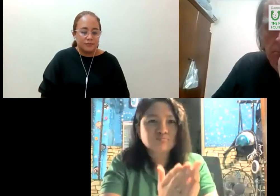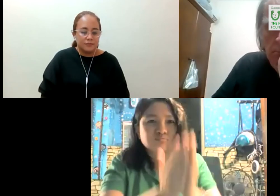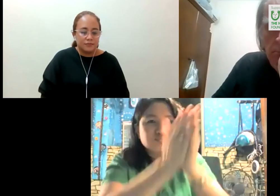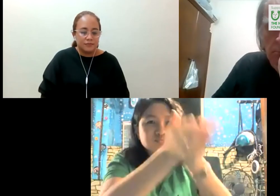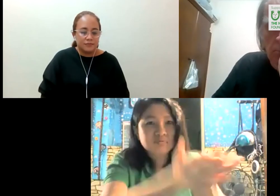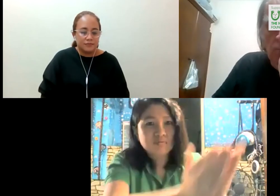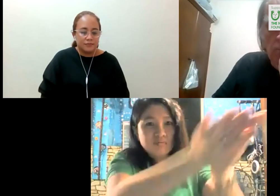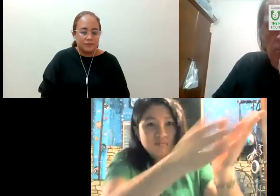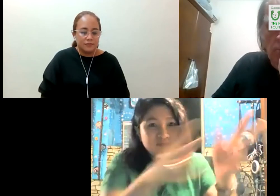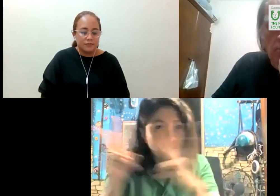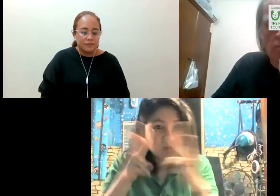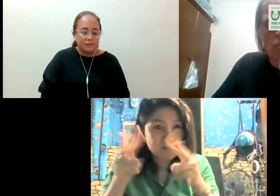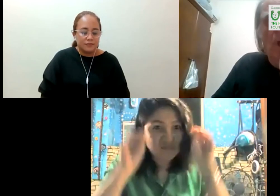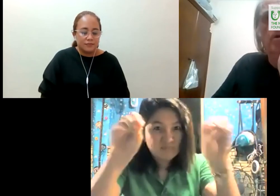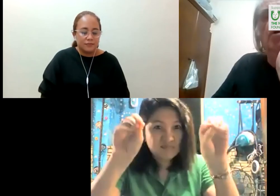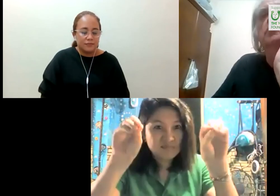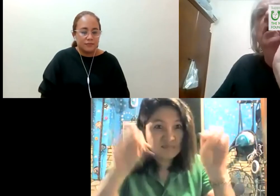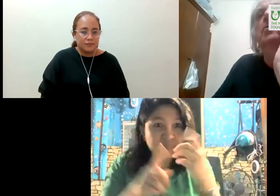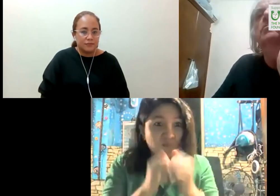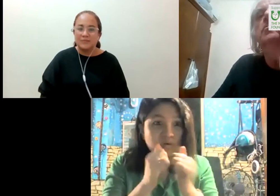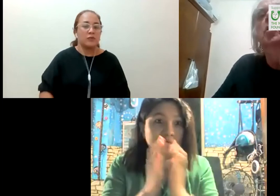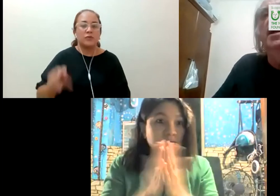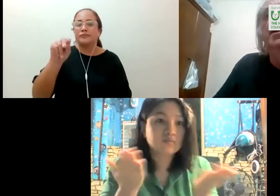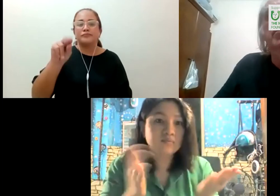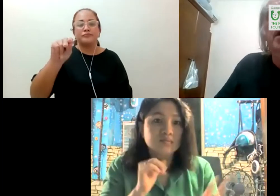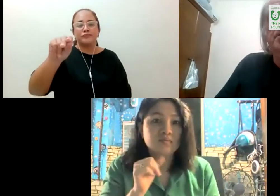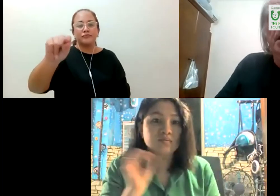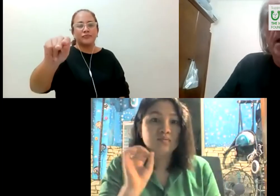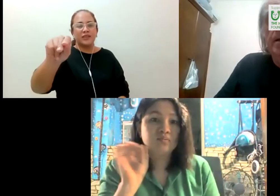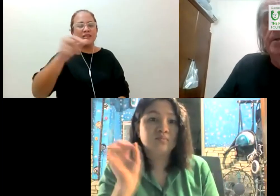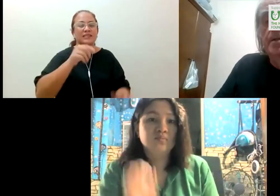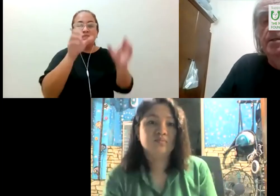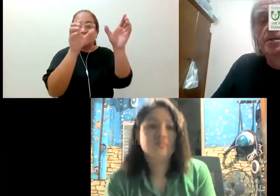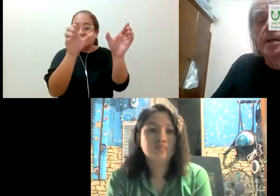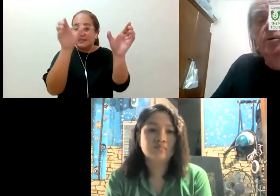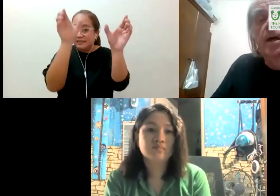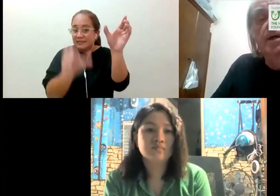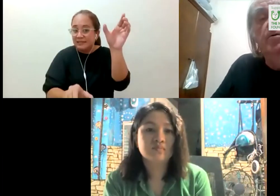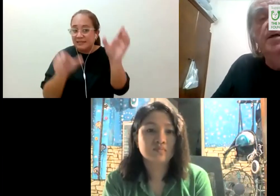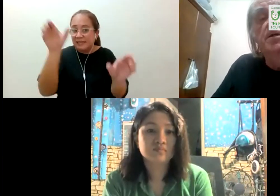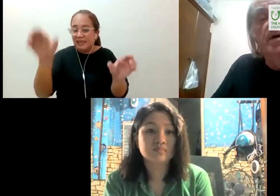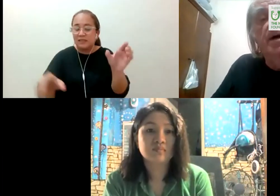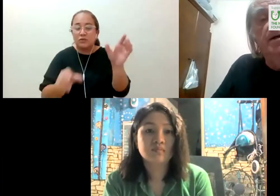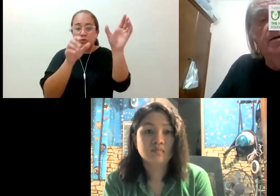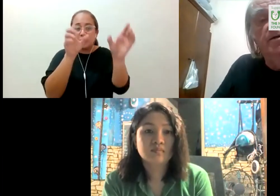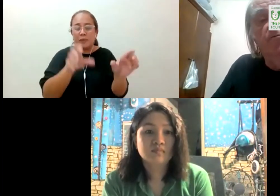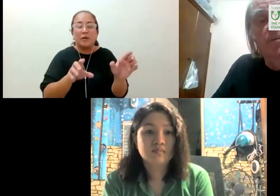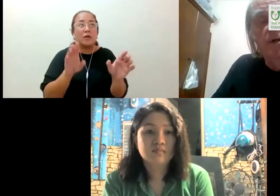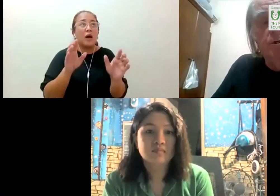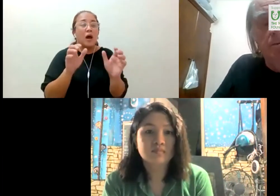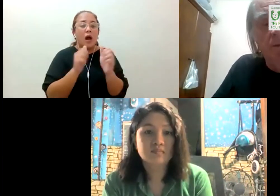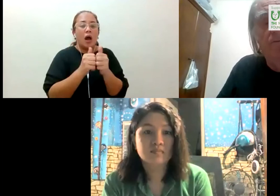go before verbs? No, no. Is that... You categorize it, that it's like you categorize it by